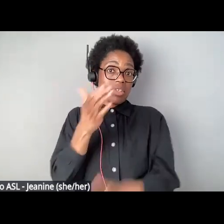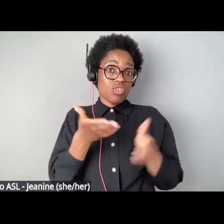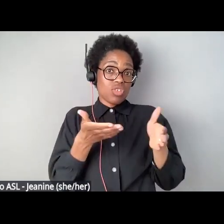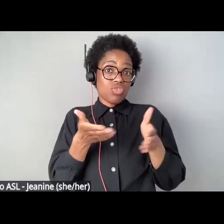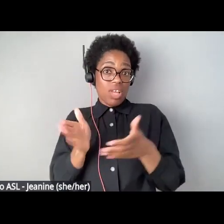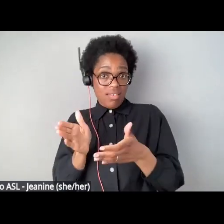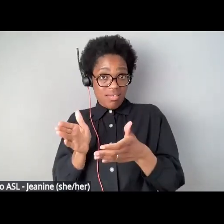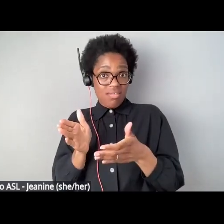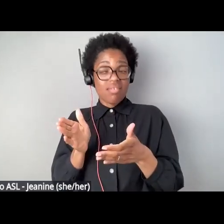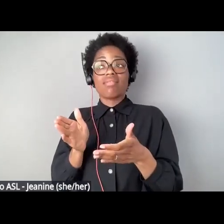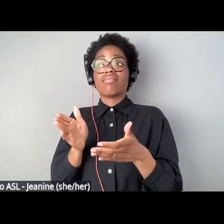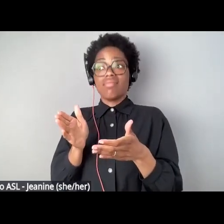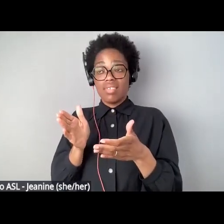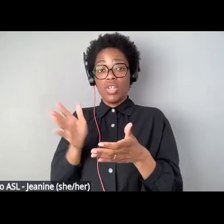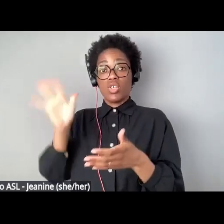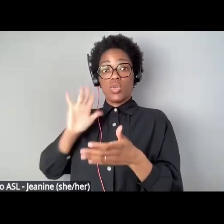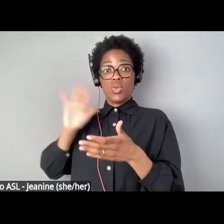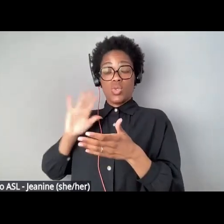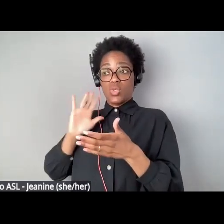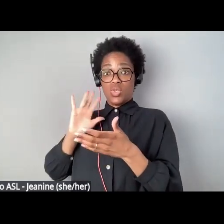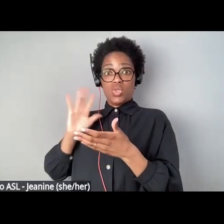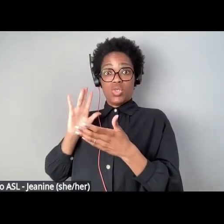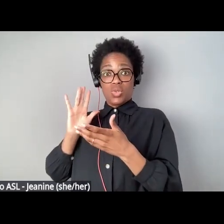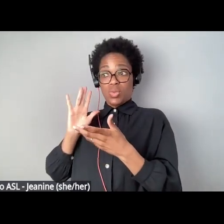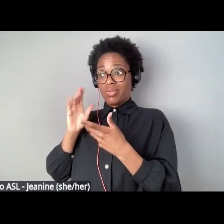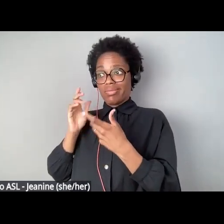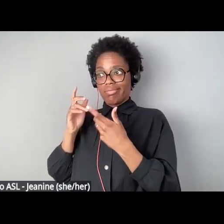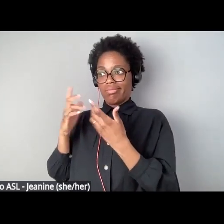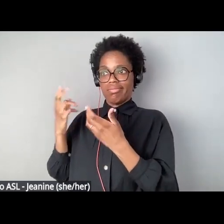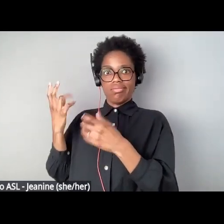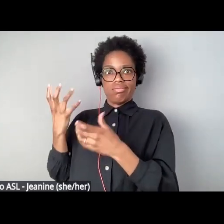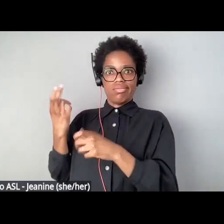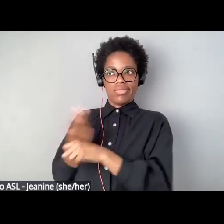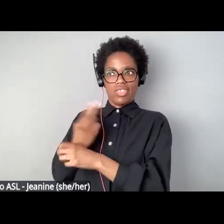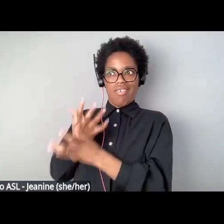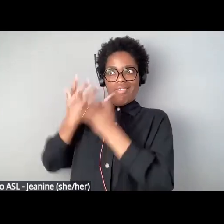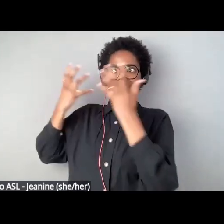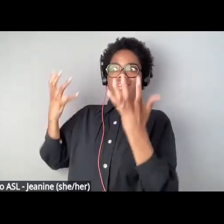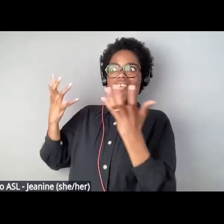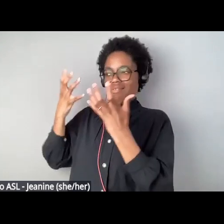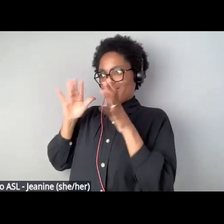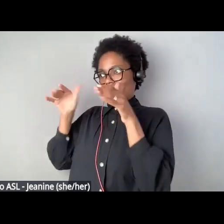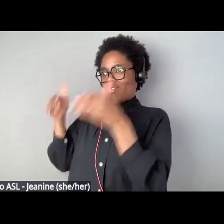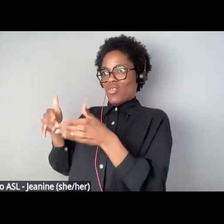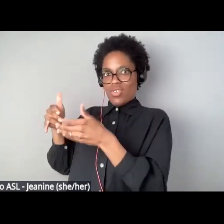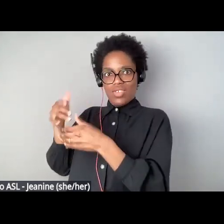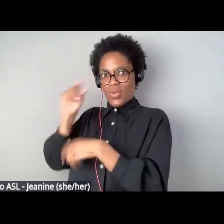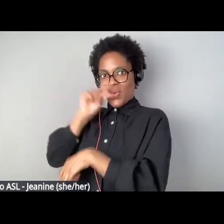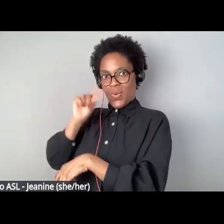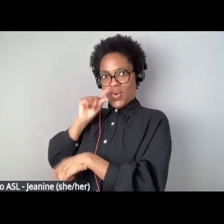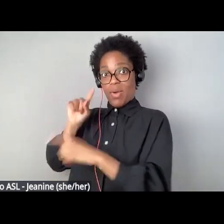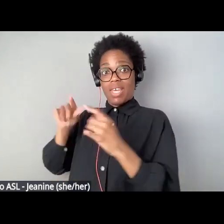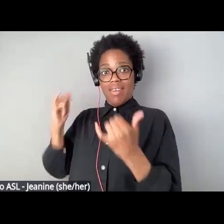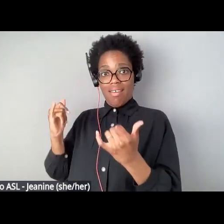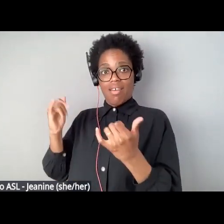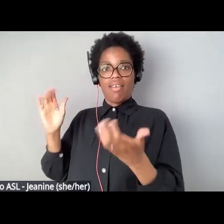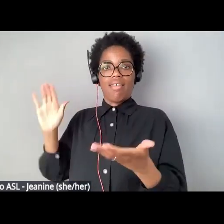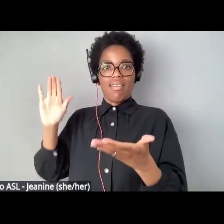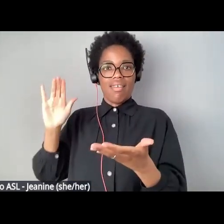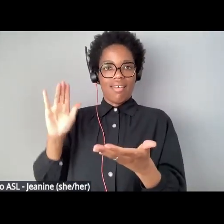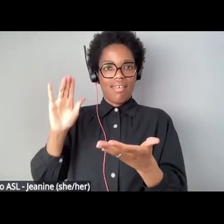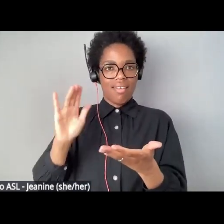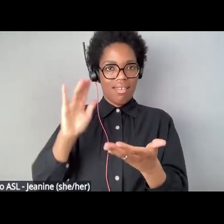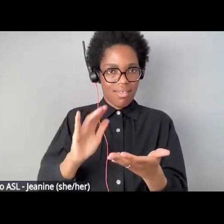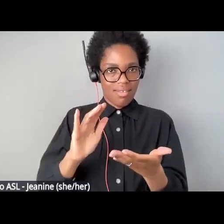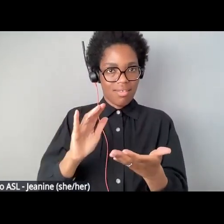the internet. And as they point out, 1% doesn't seem like a lot, but about 5.5 billion people use the